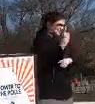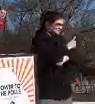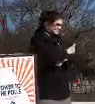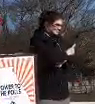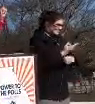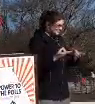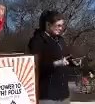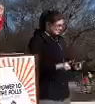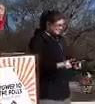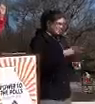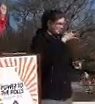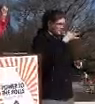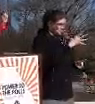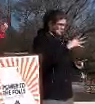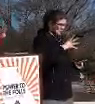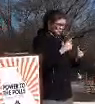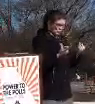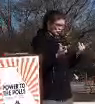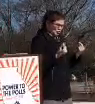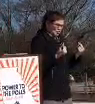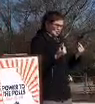women rose up.